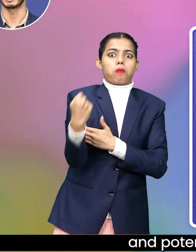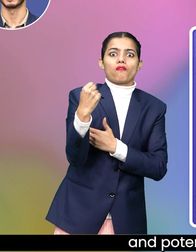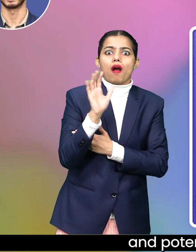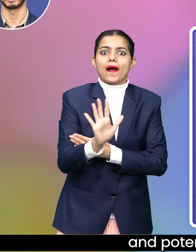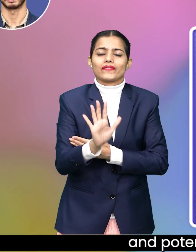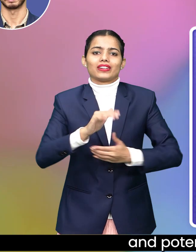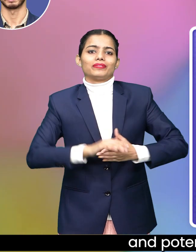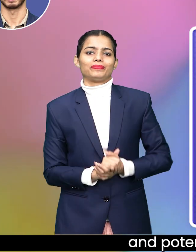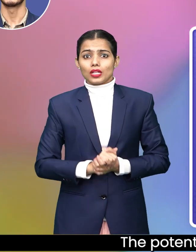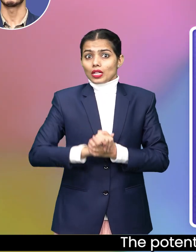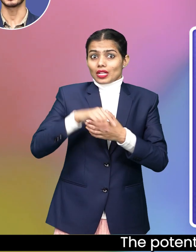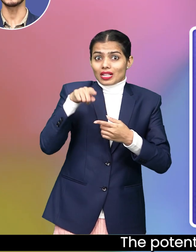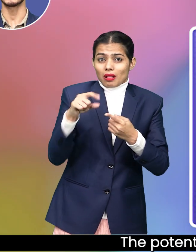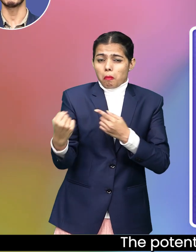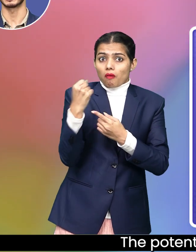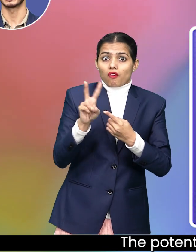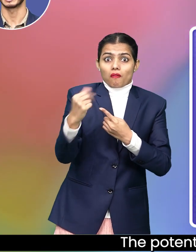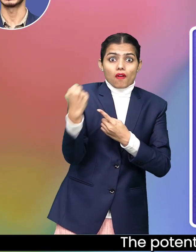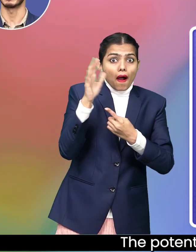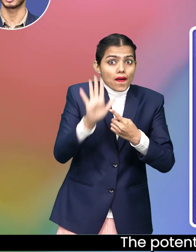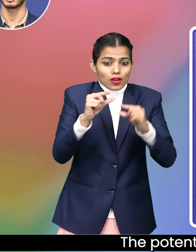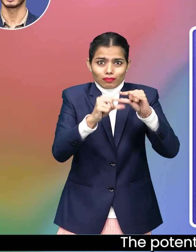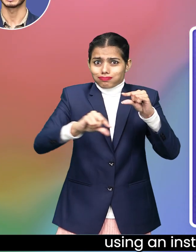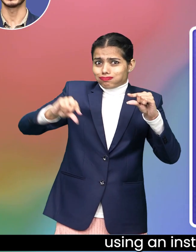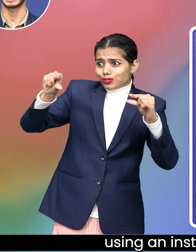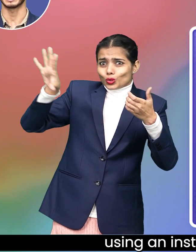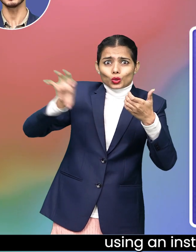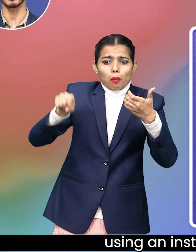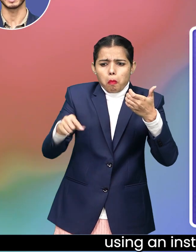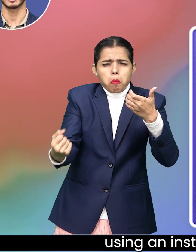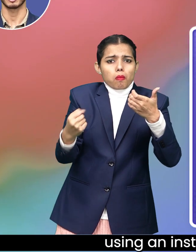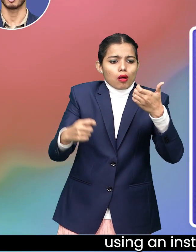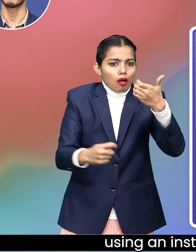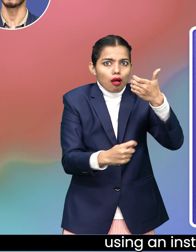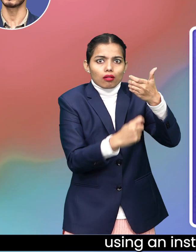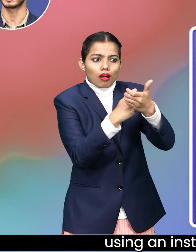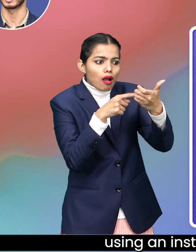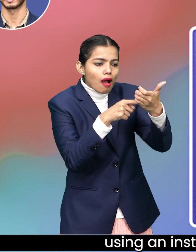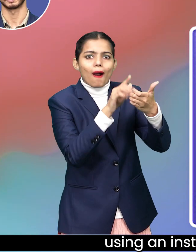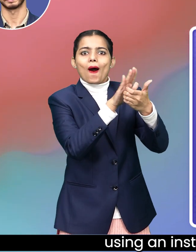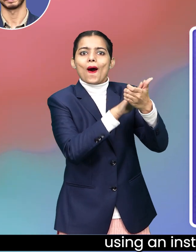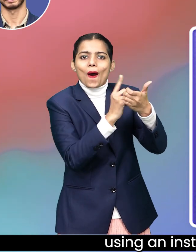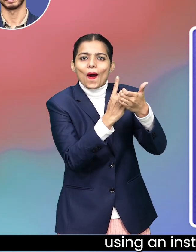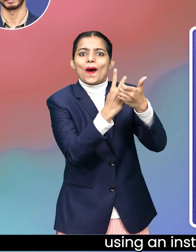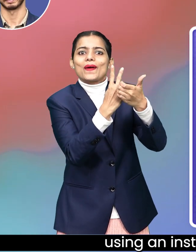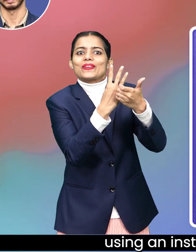capital V. The potential difference is measured using an instrument called voltmeter.